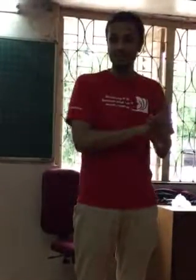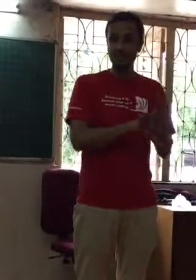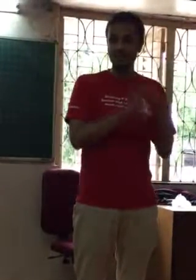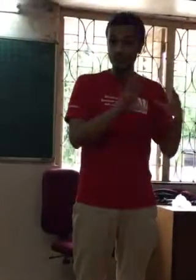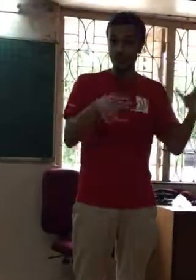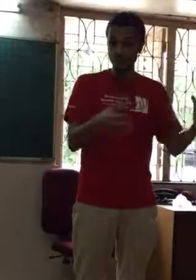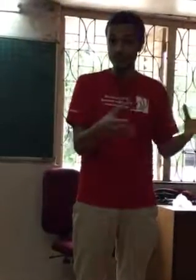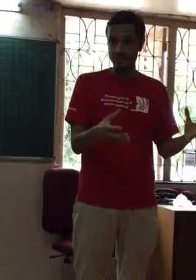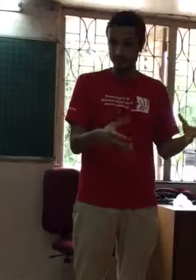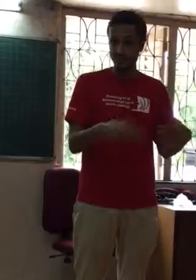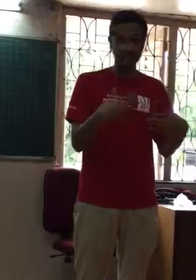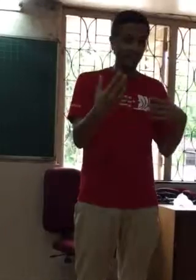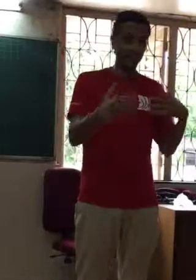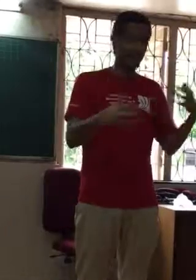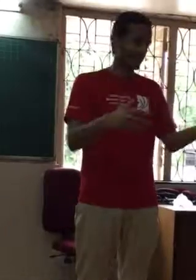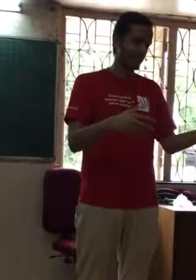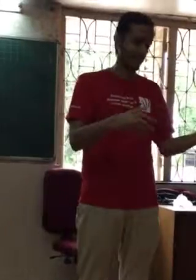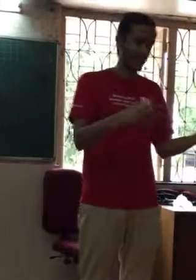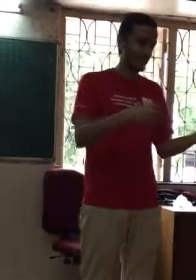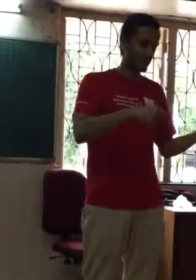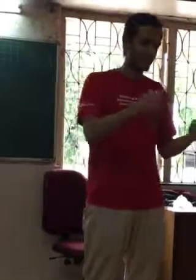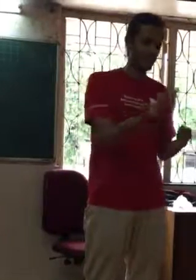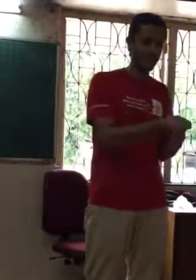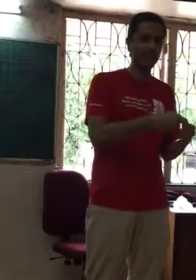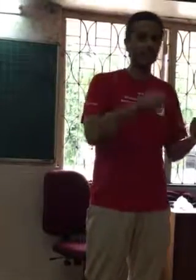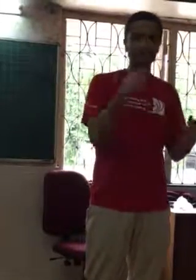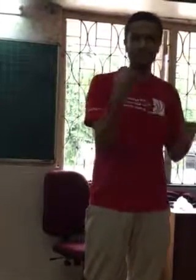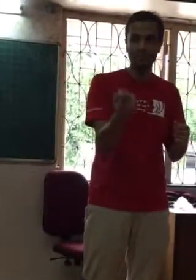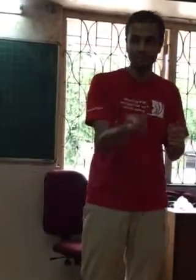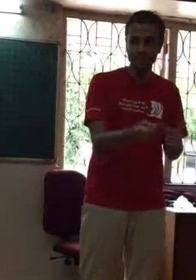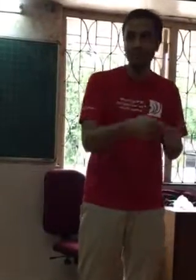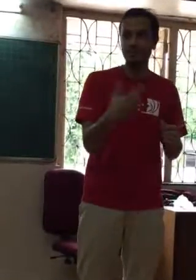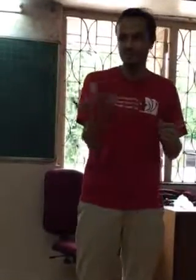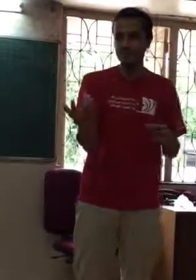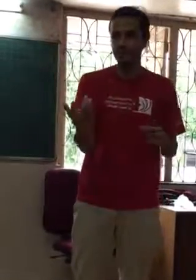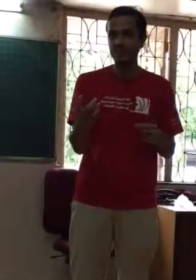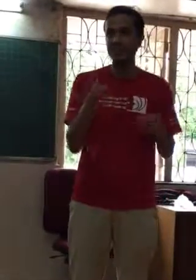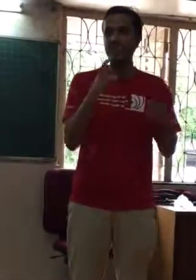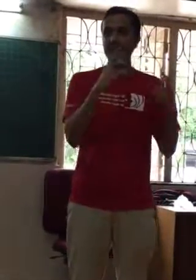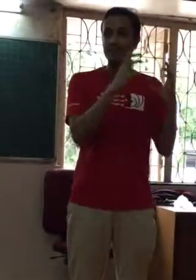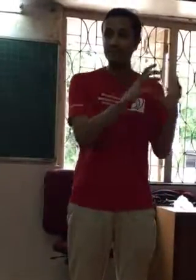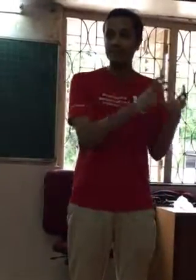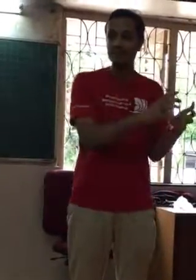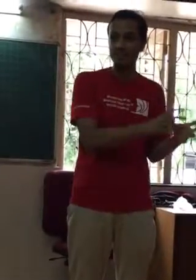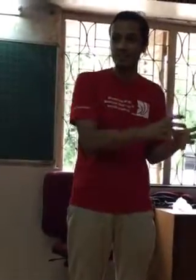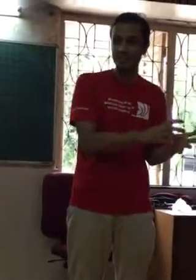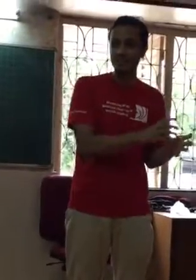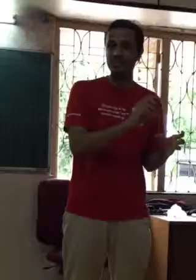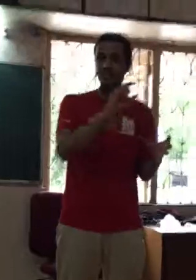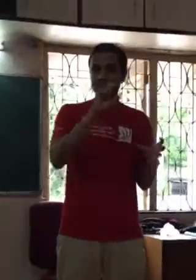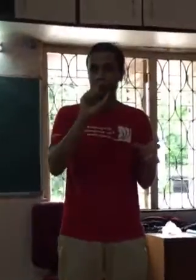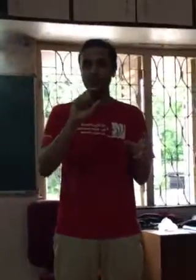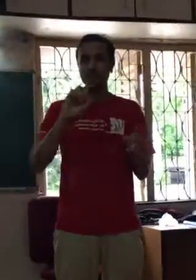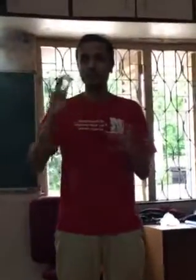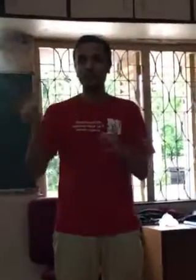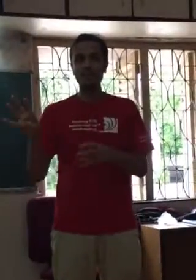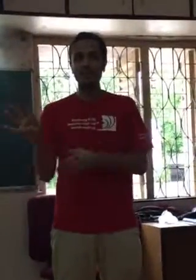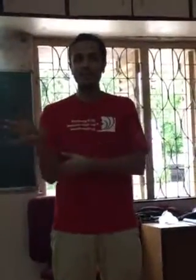of food waste, like your chilcas and banana peels, etc., every 10 kgs equals 4 kgs